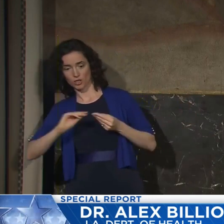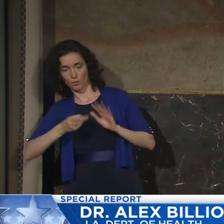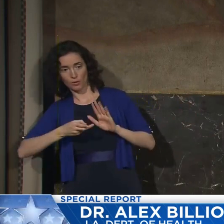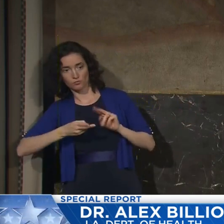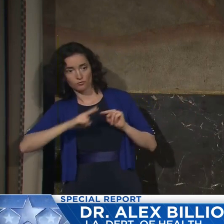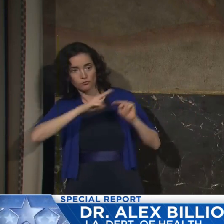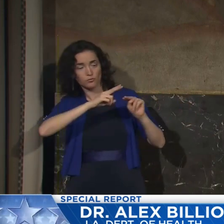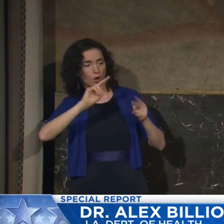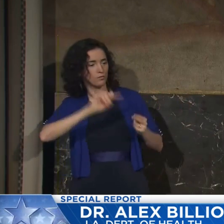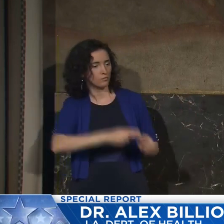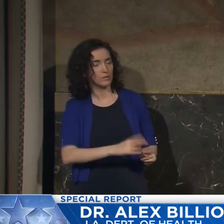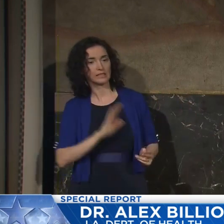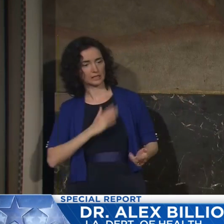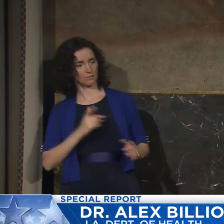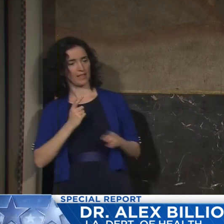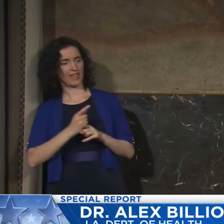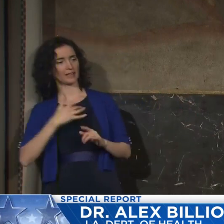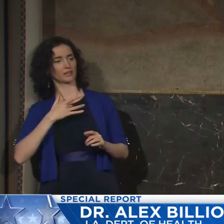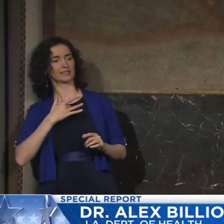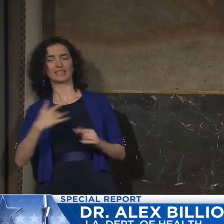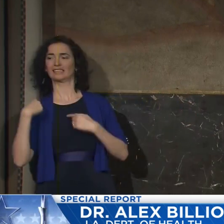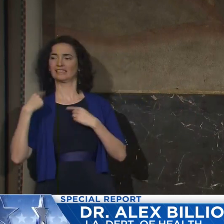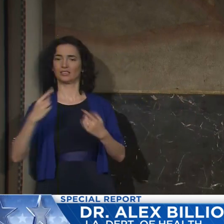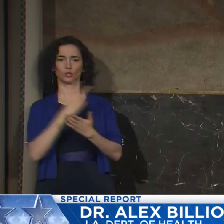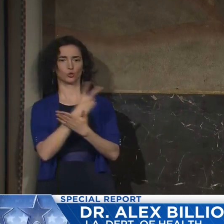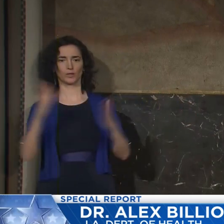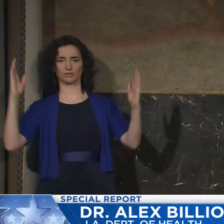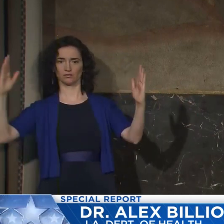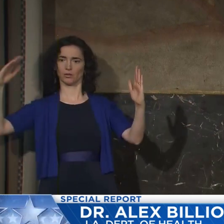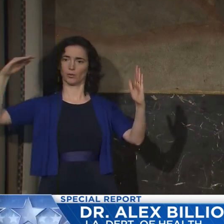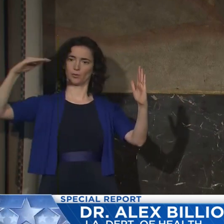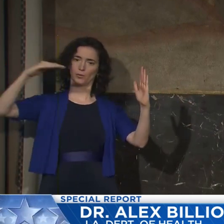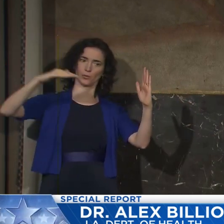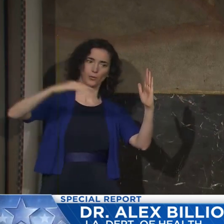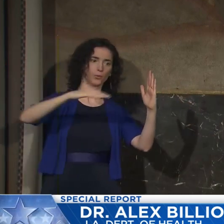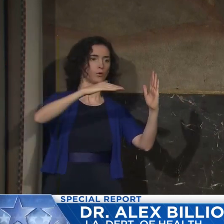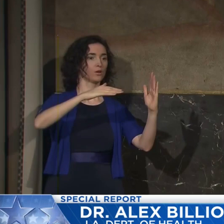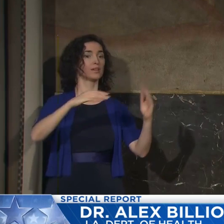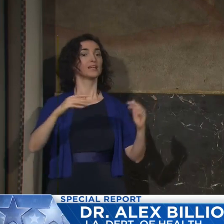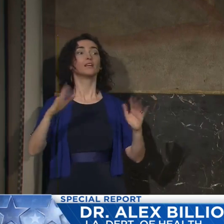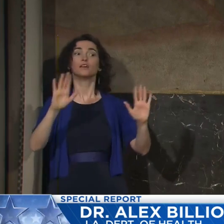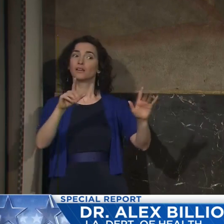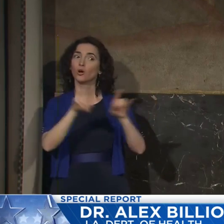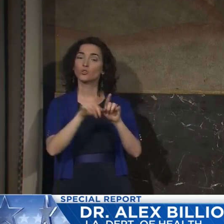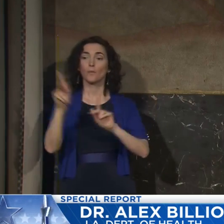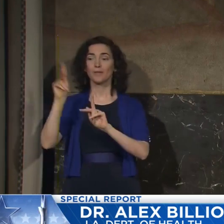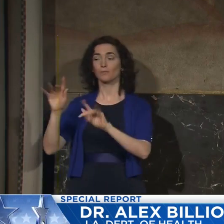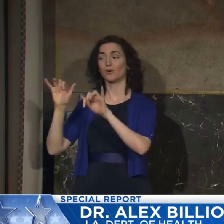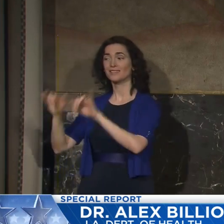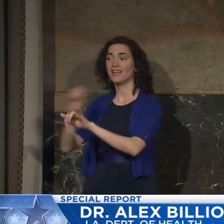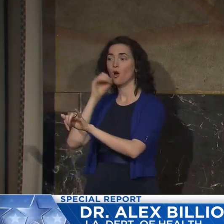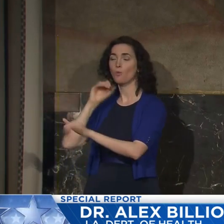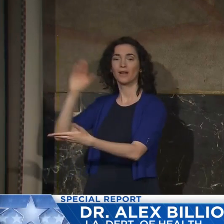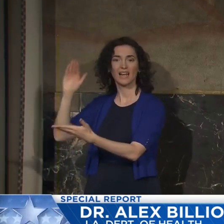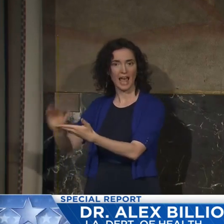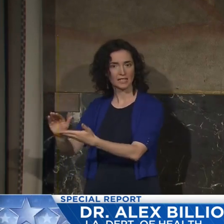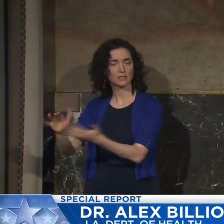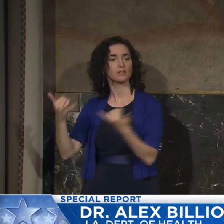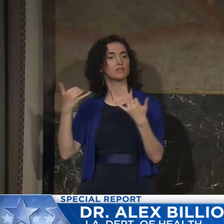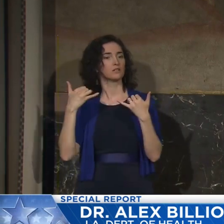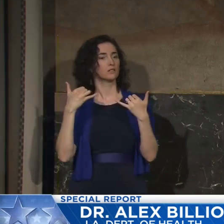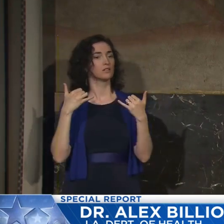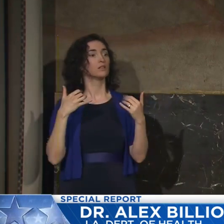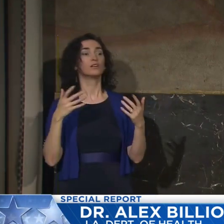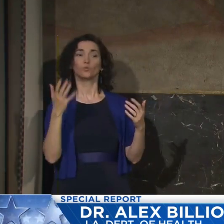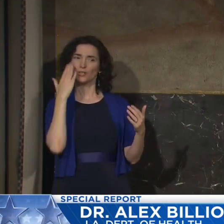that that trend is in the right direction with, frankly, less adherence to stay at home, which is another consideration that we had in our discussions as well. We know more people